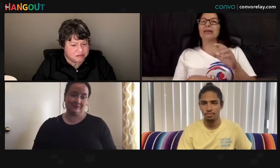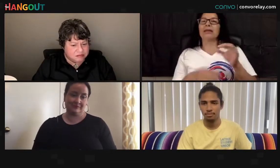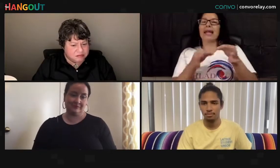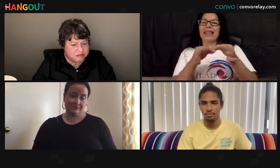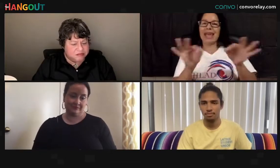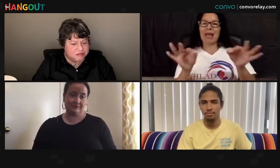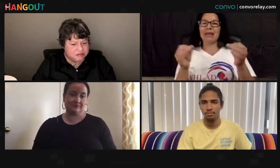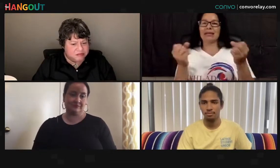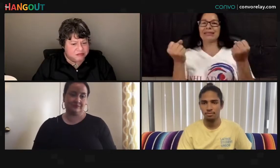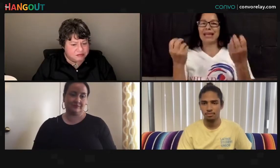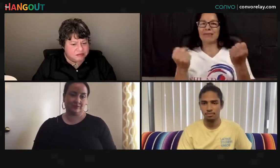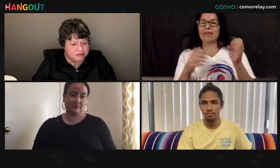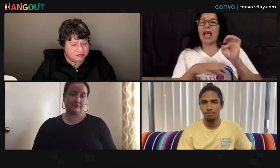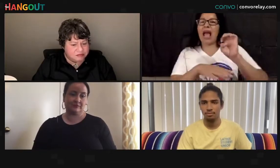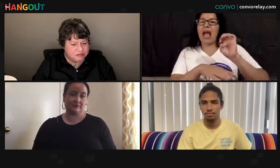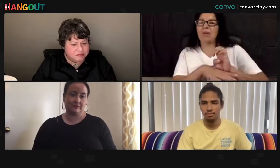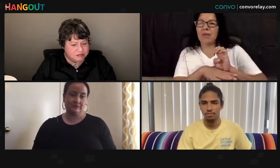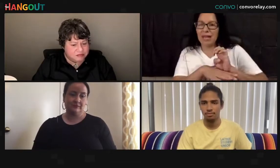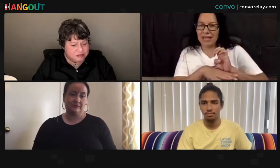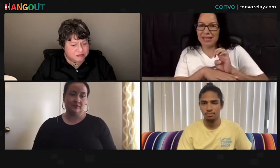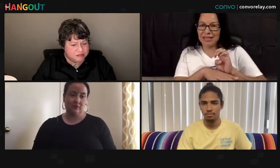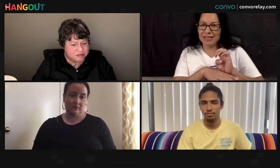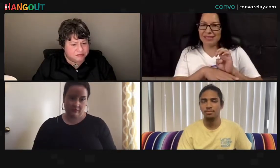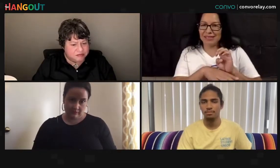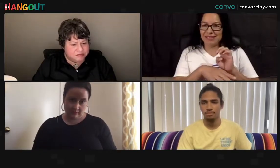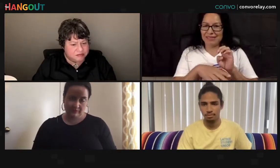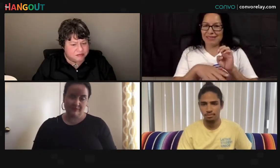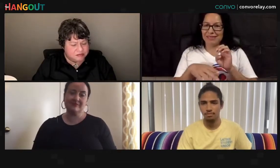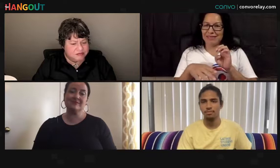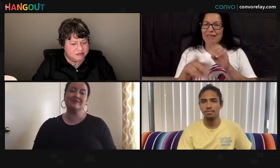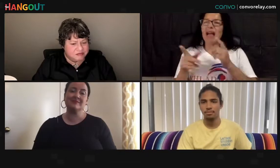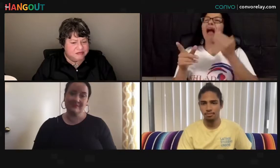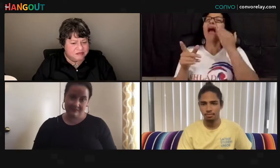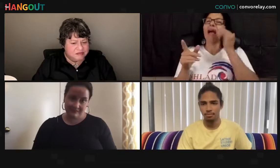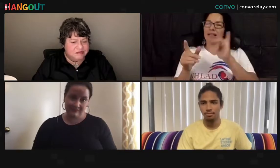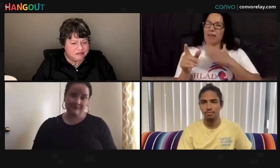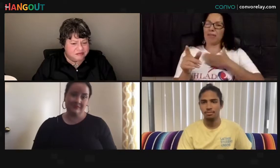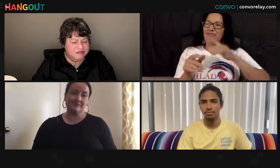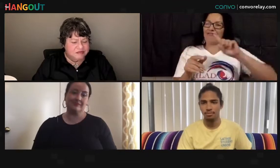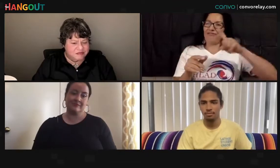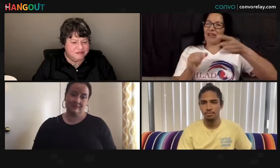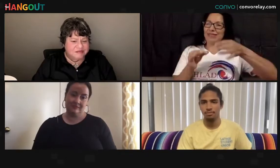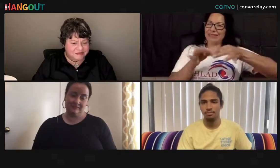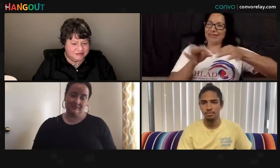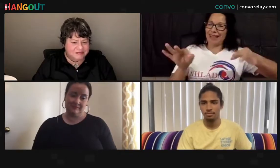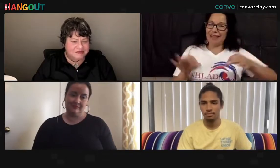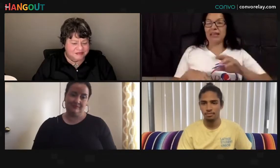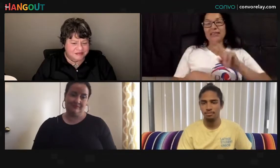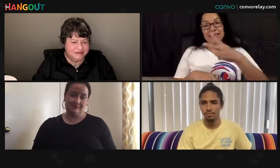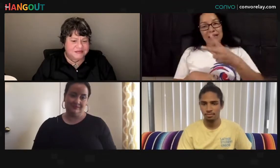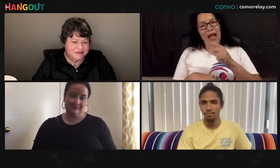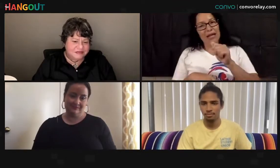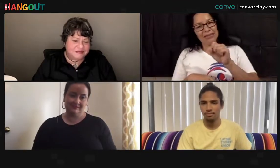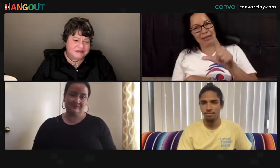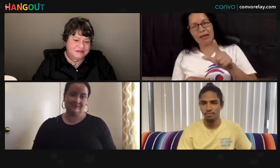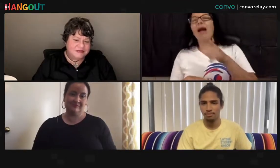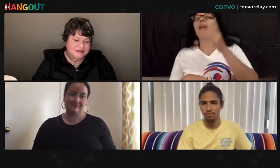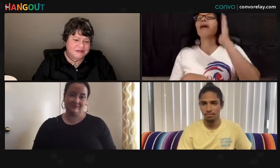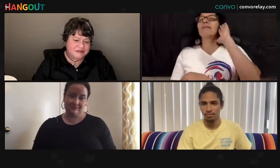So LSEC is the language of signed Ecuador, and they know that that's my first language. The